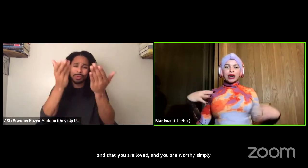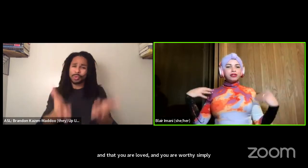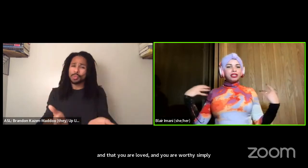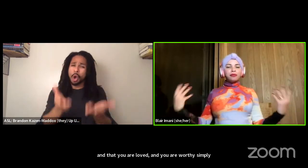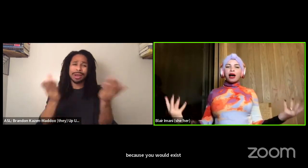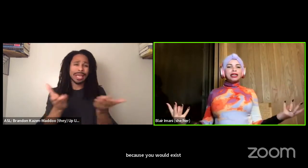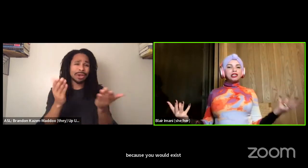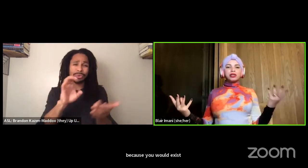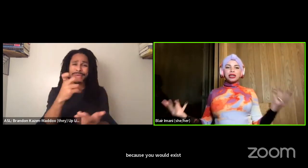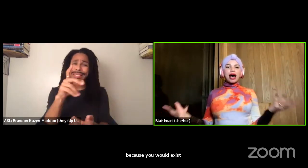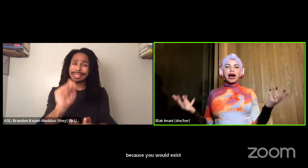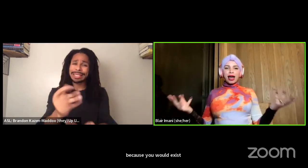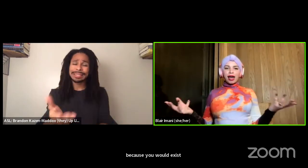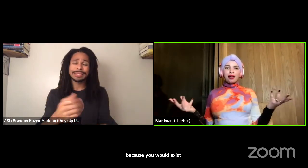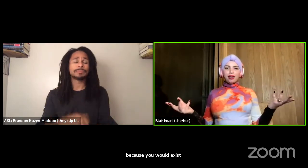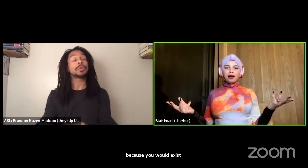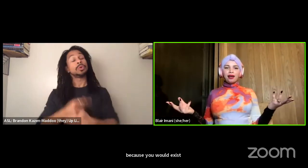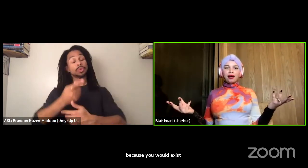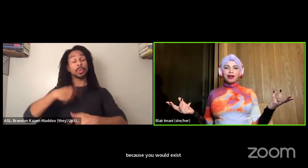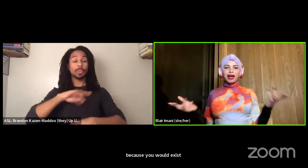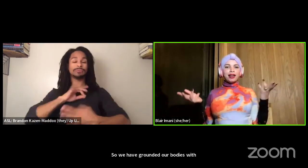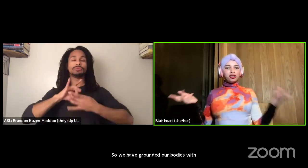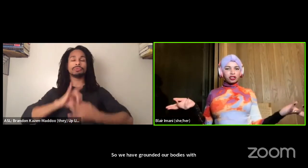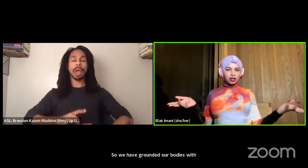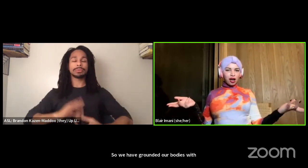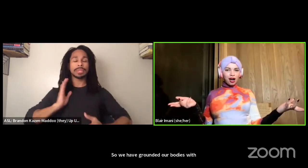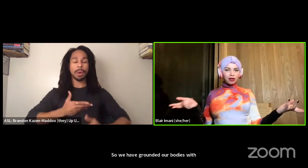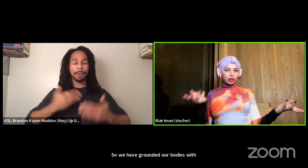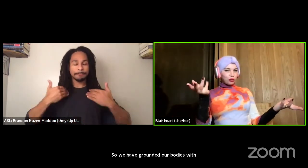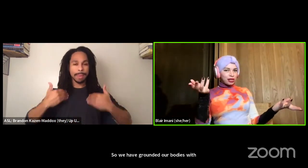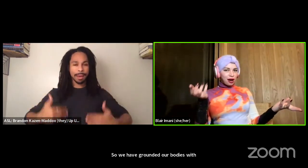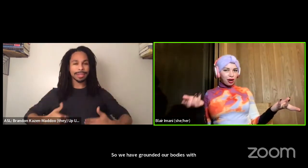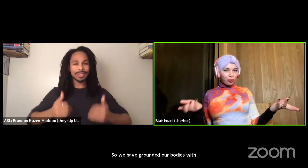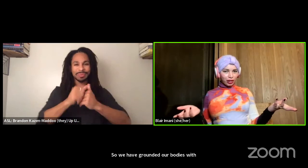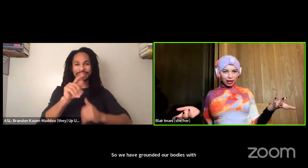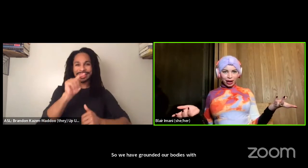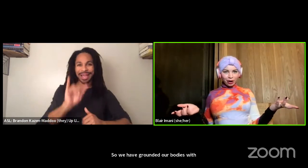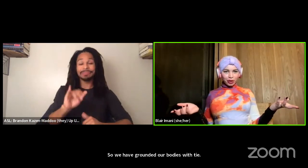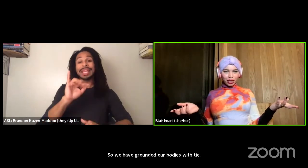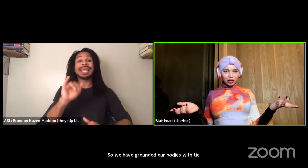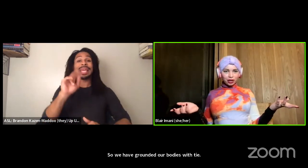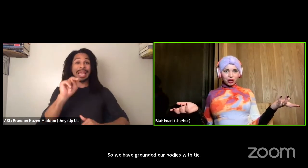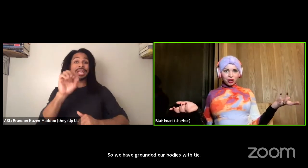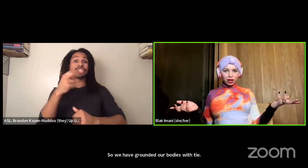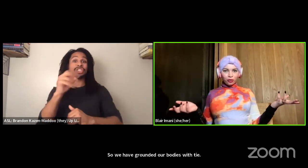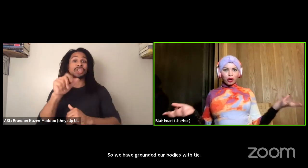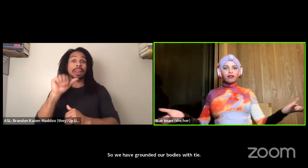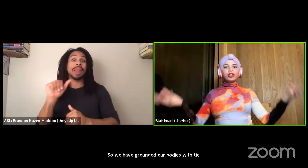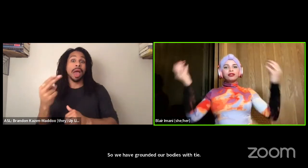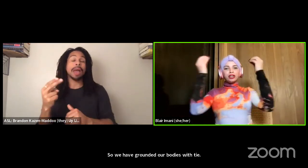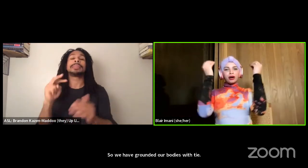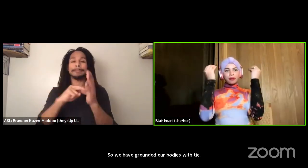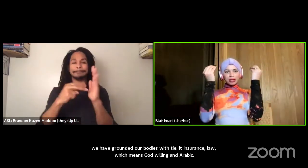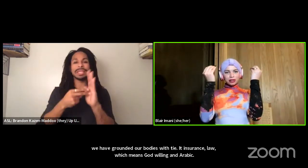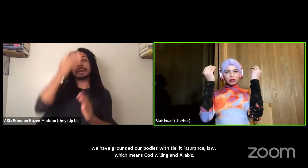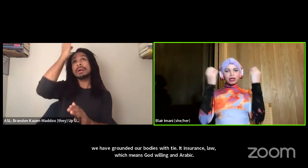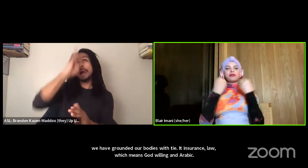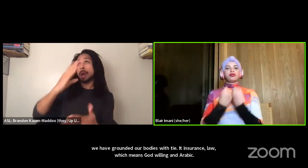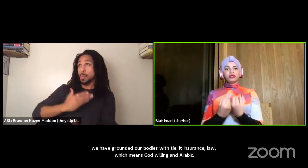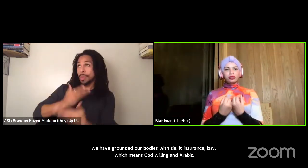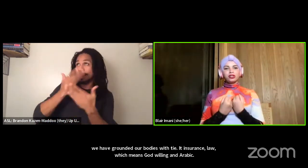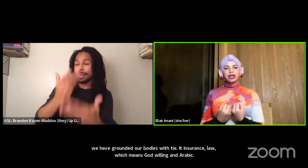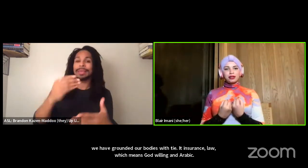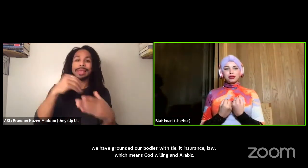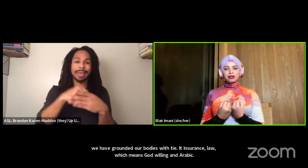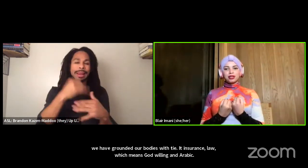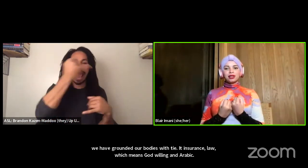So we have grounded our bodies with tie, and inshallah, which means God willing in Arabic, we have grounded our mental